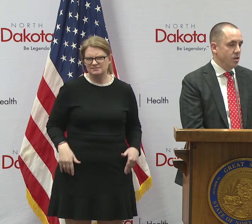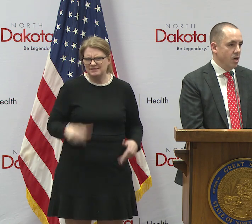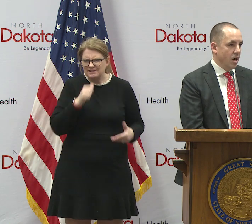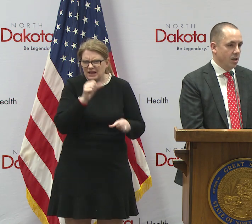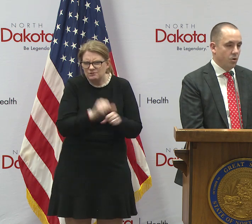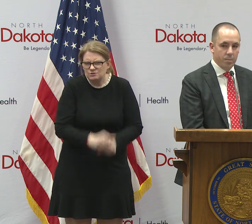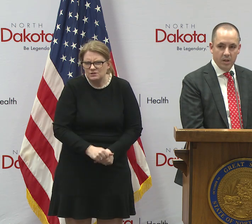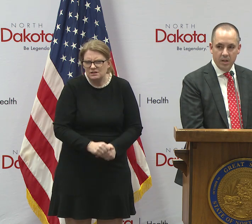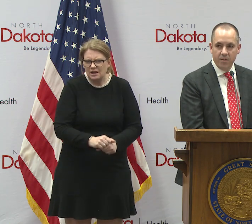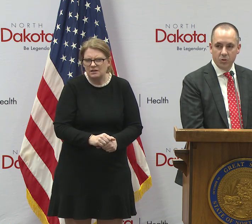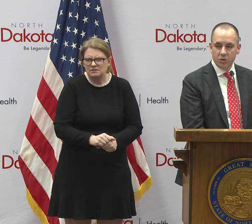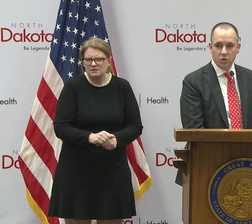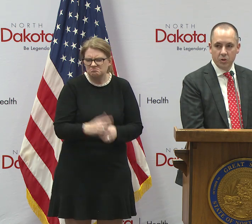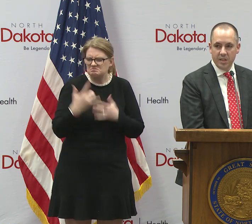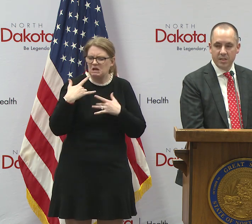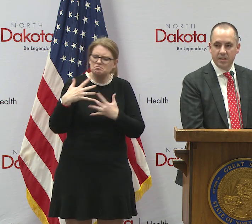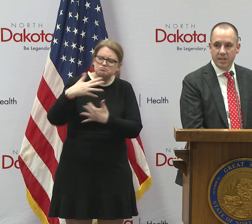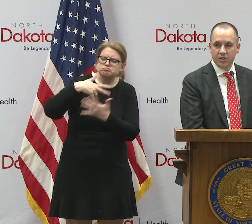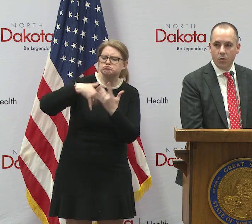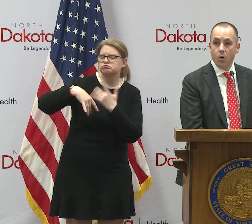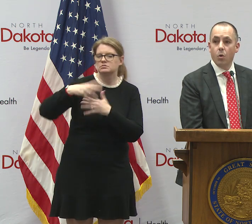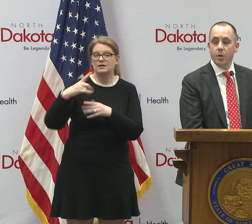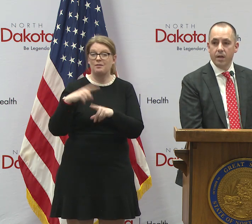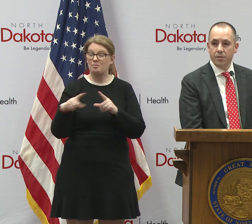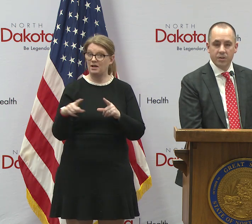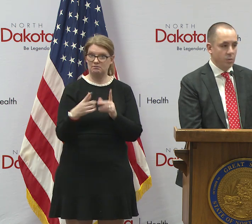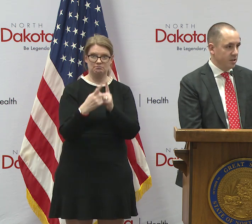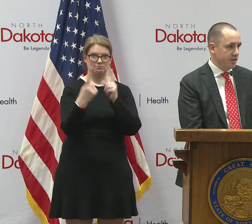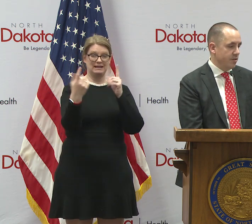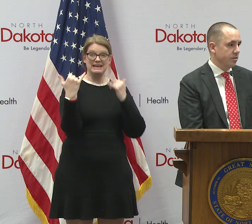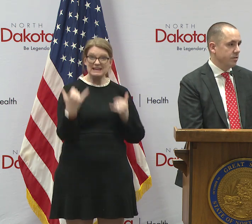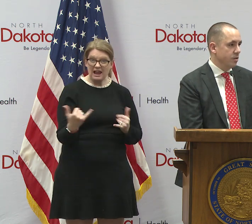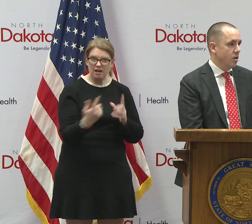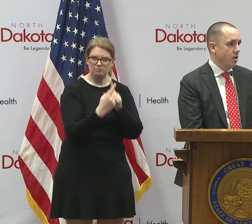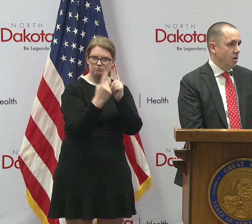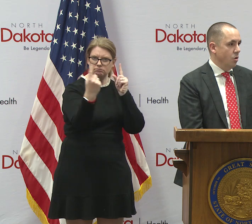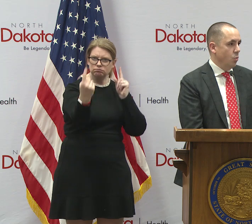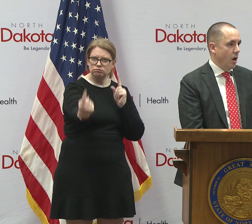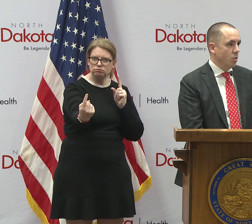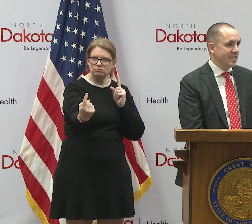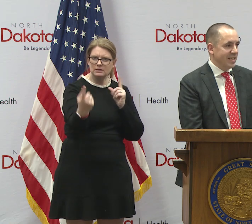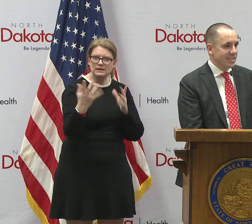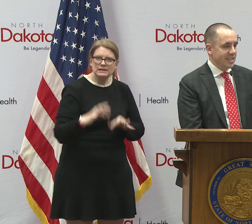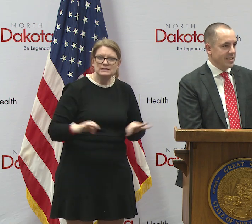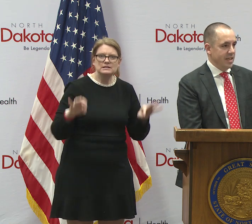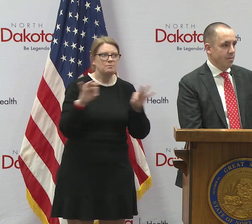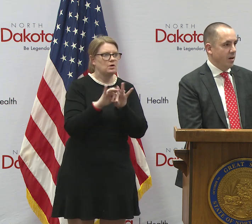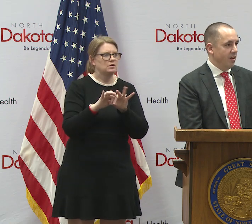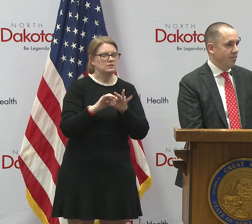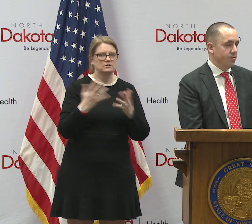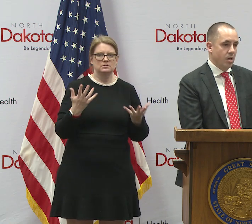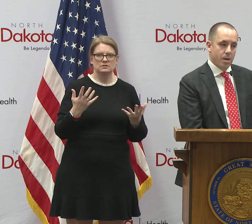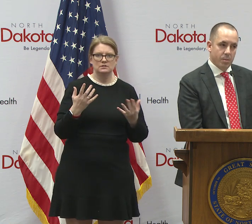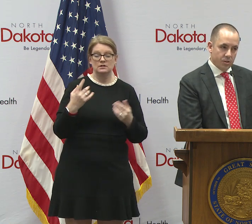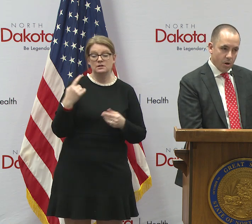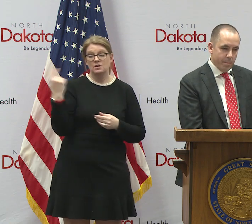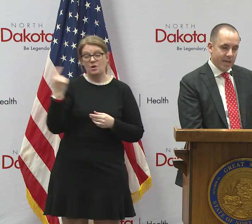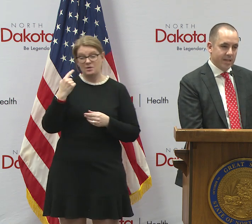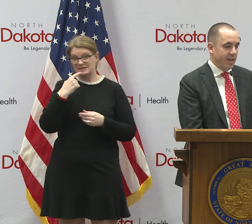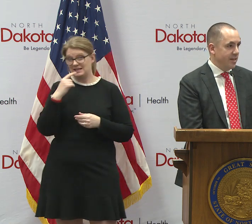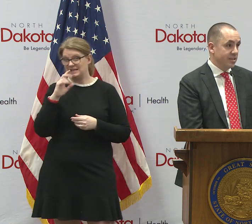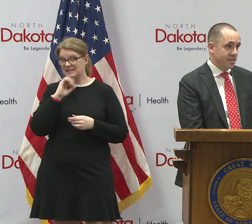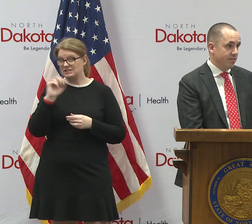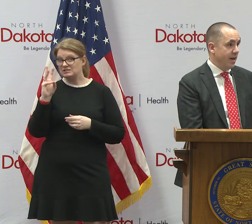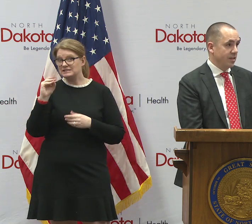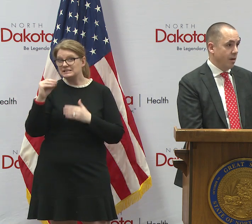difference. Accountability for social distancing is for our own health as well as others. We always say 60 and above, but there are